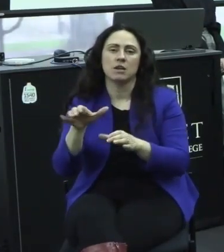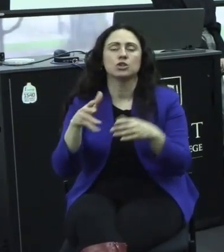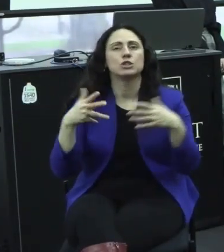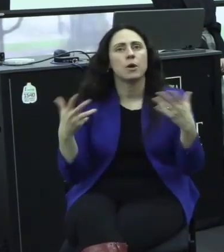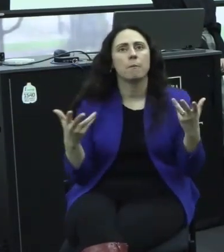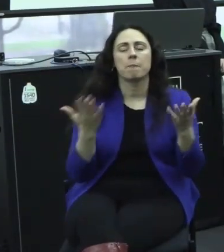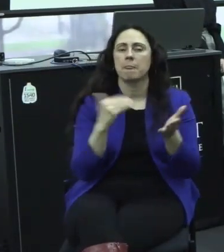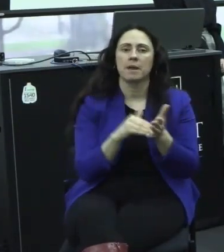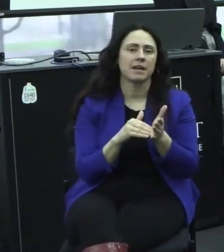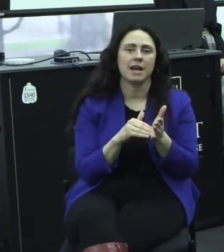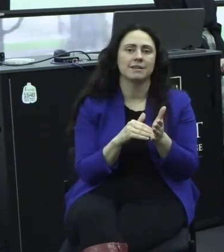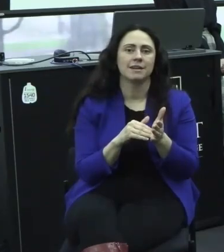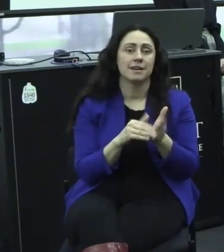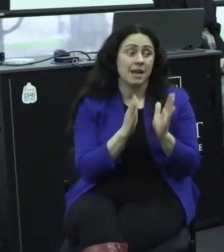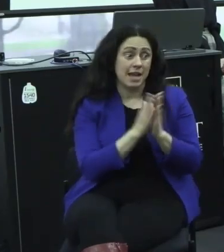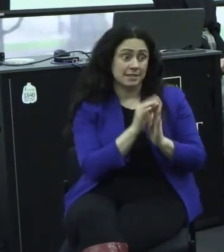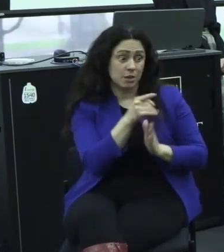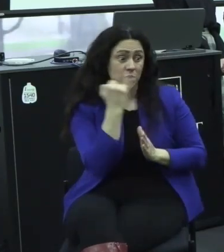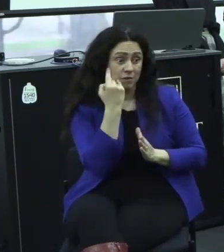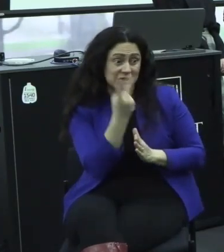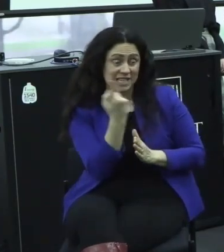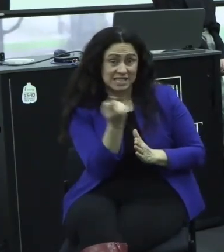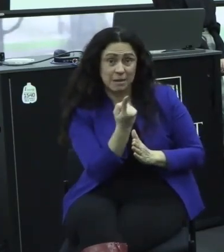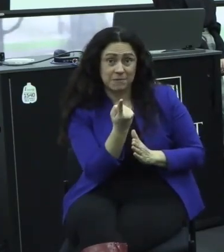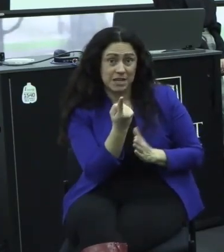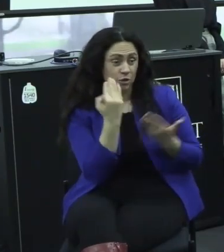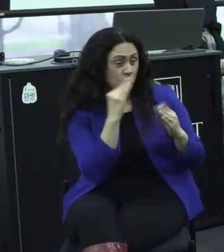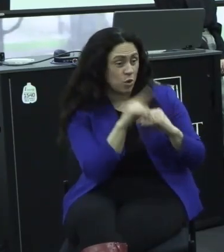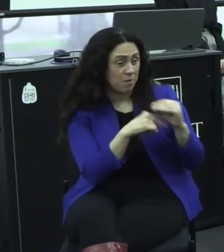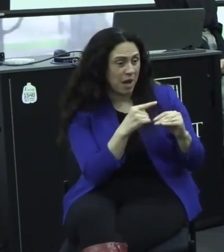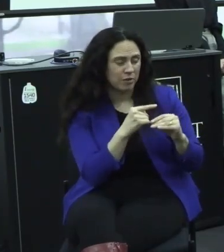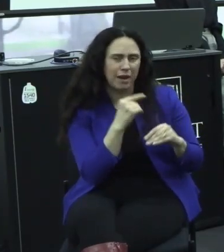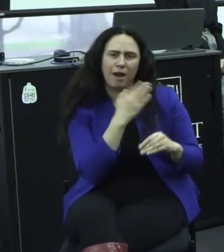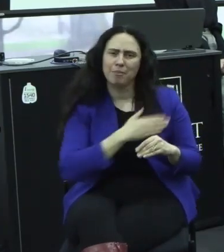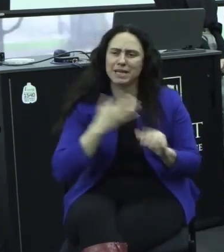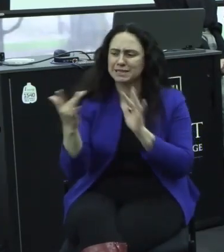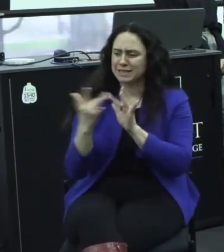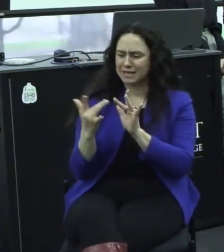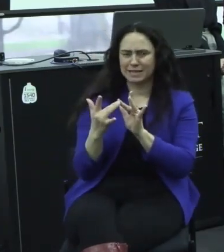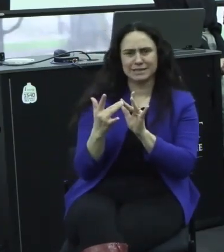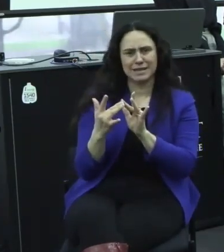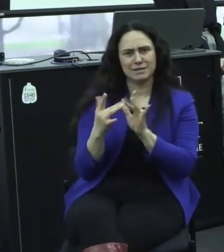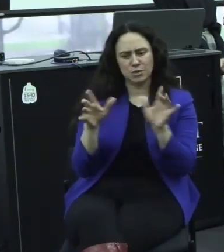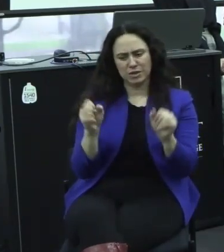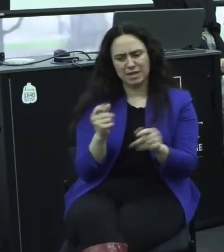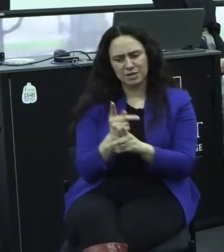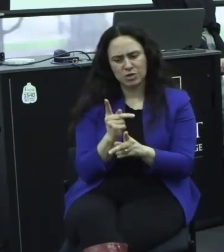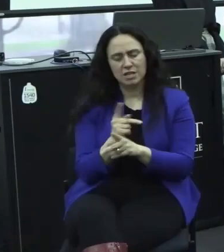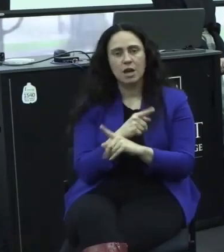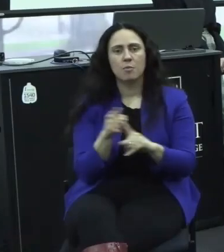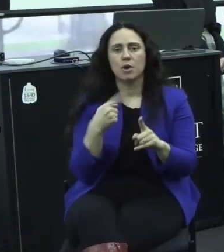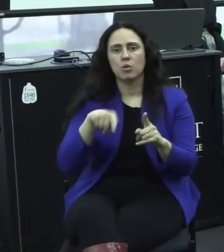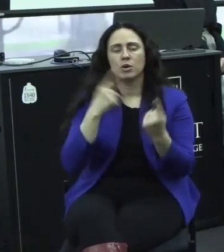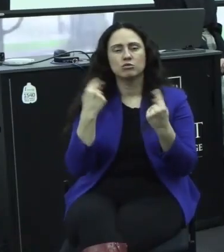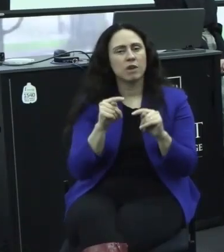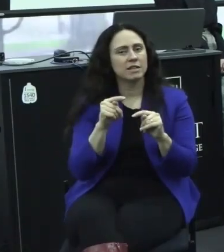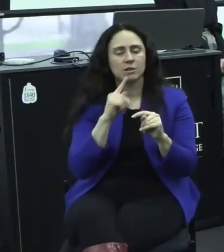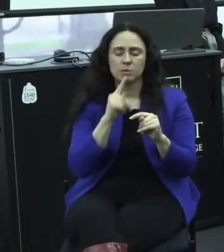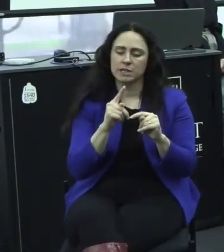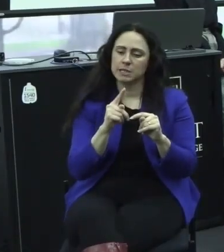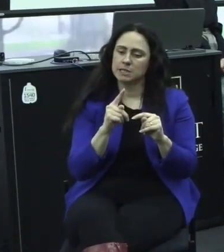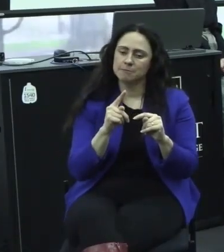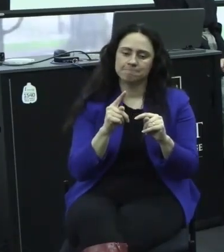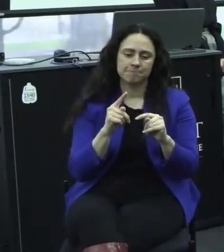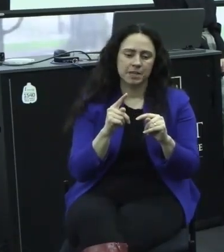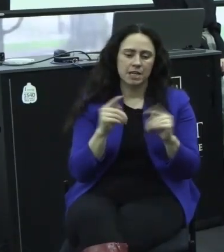so again, asking you, if you see something that you're not sure, please reach out and tell somebody so we can address it. But we're trying to be proactive, to look at the way